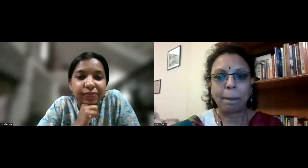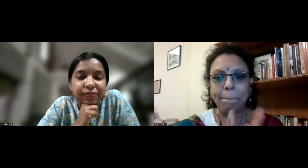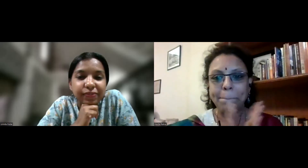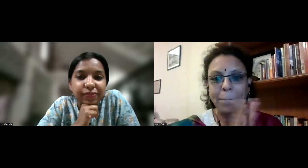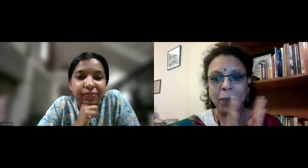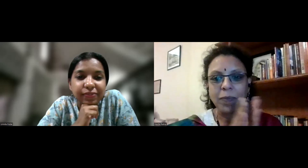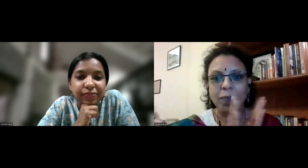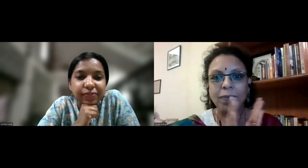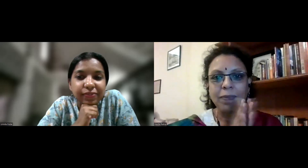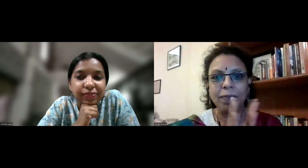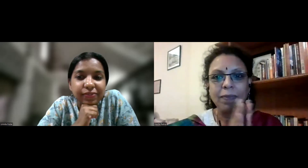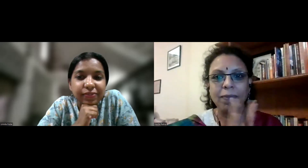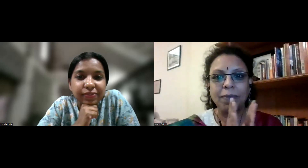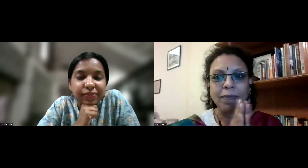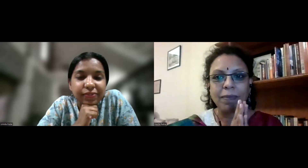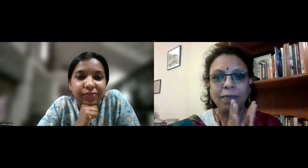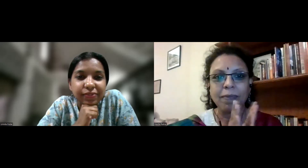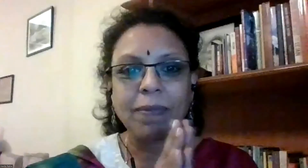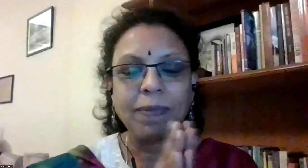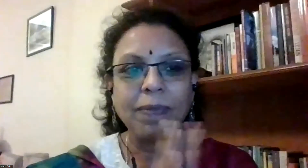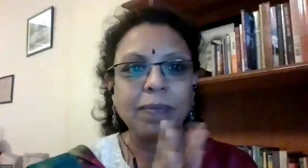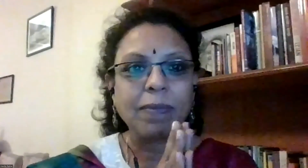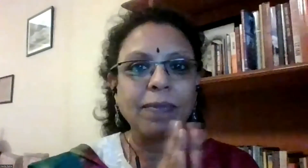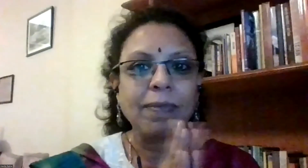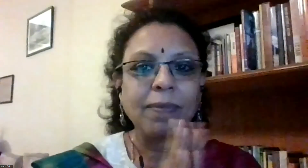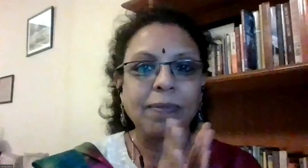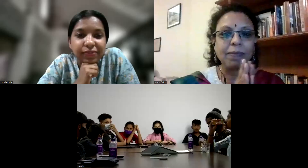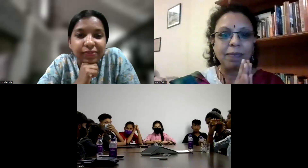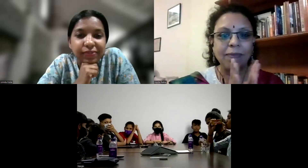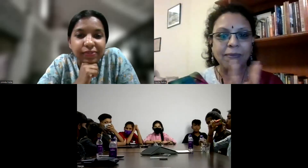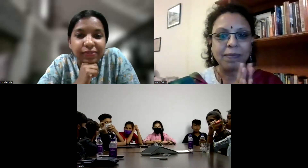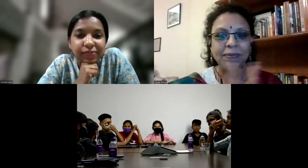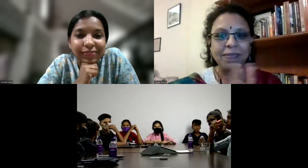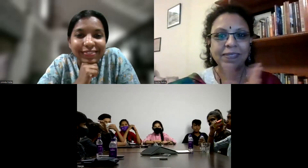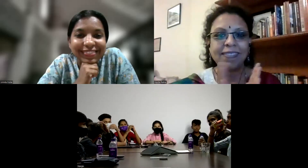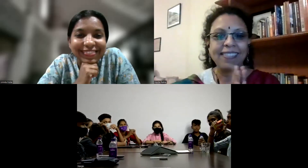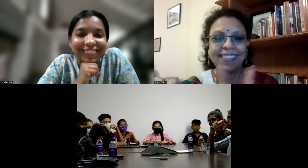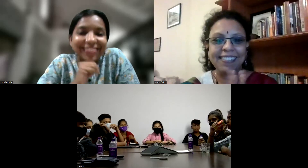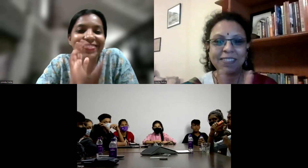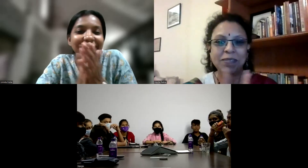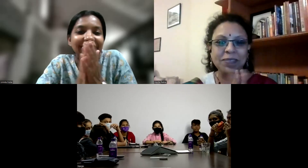their communities and engaging with government to bring change. Please put on your cameras.